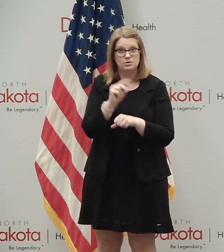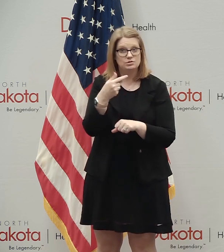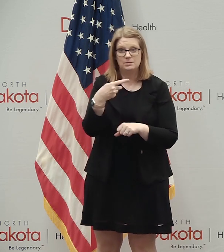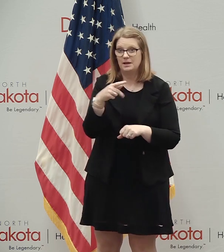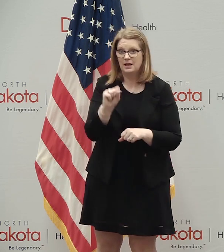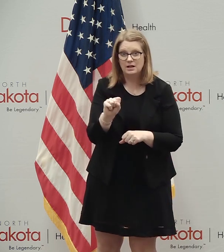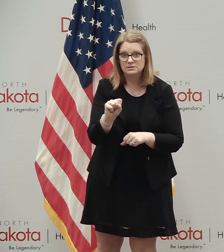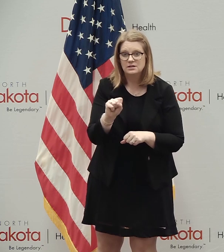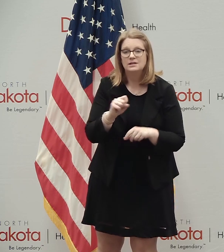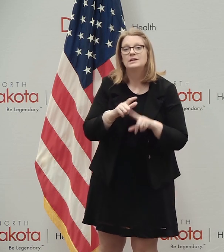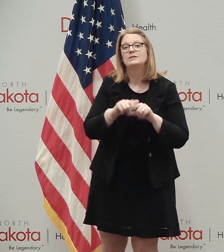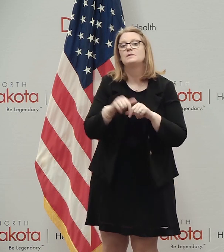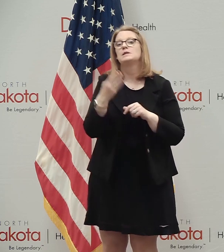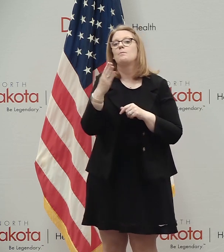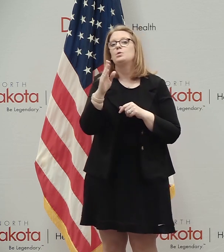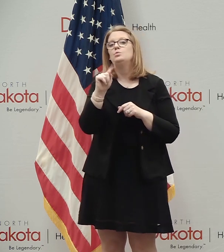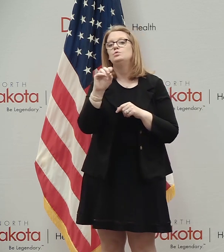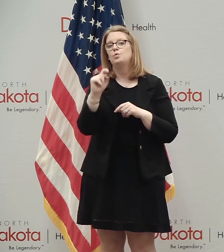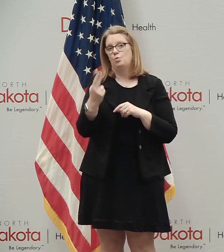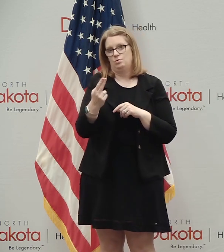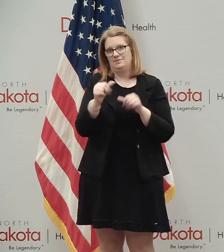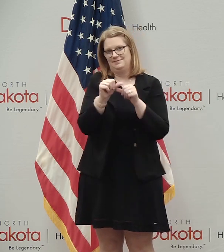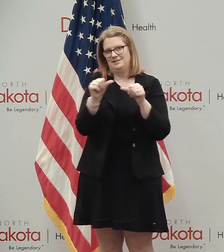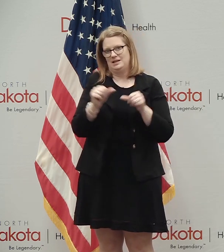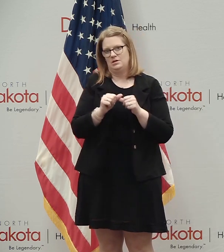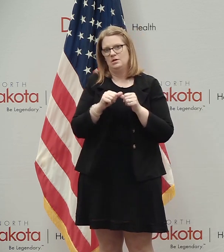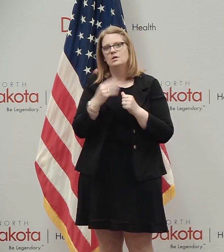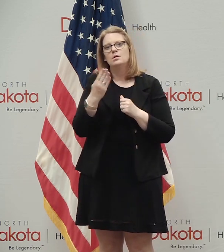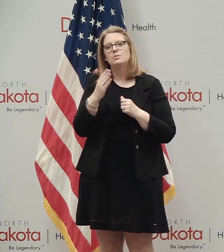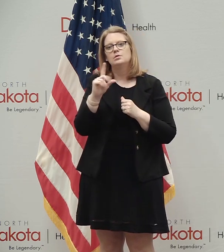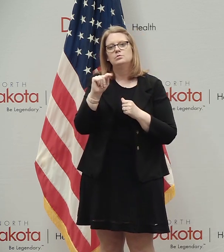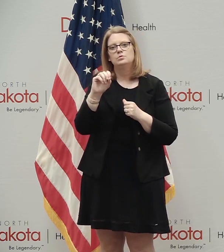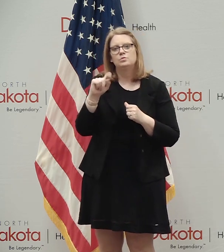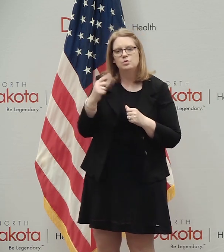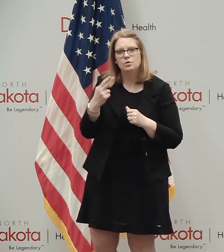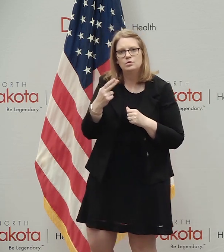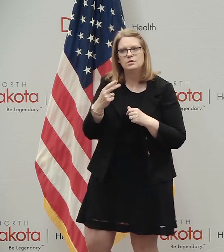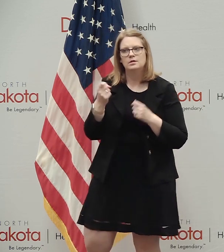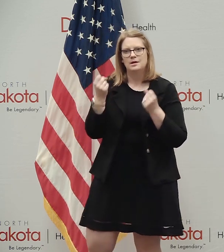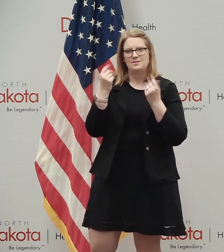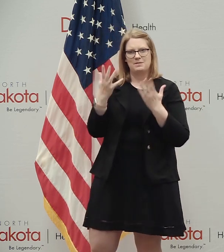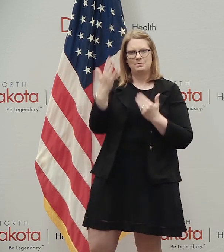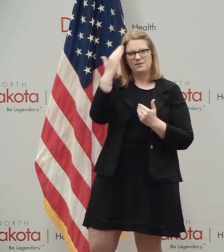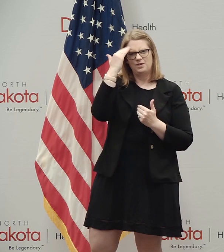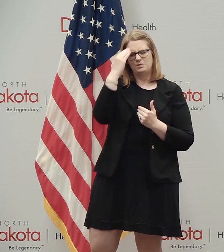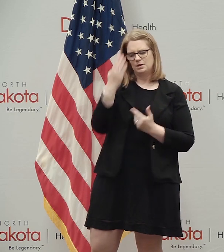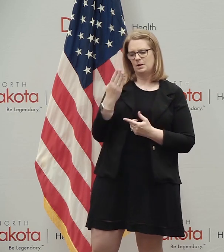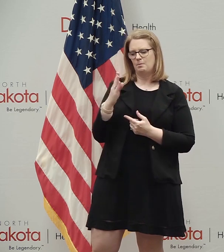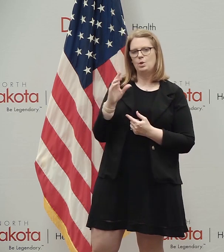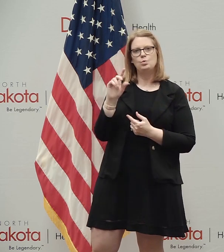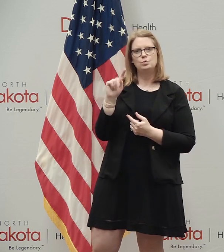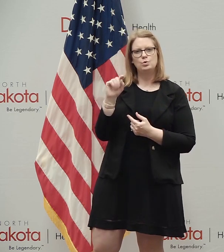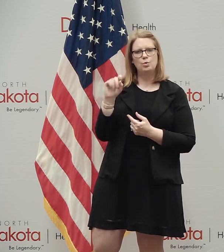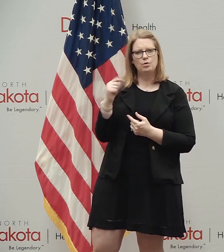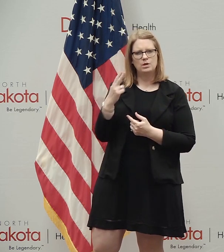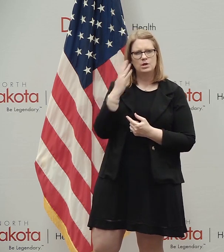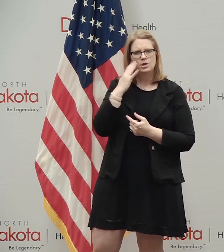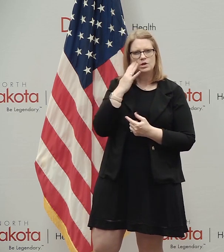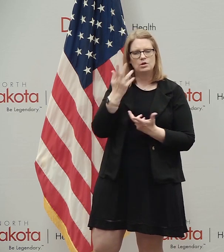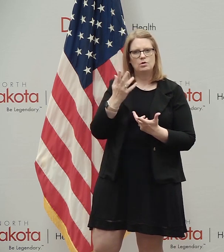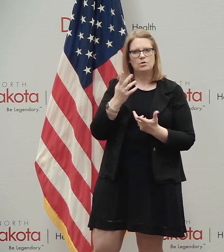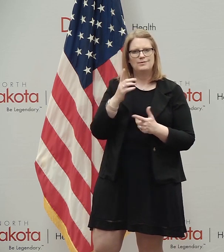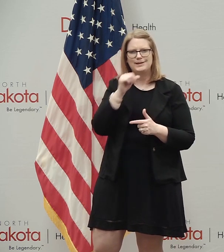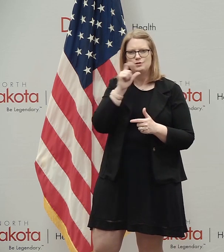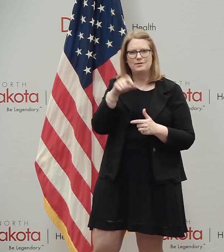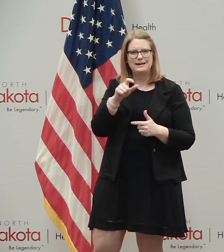location, but rather relies on Bluetooth proximity. Bluetooth, of course, many would be familiar that Bluetooth is the technology that allows you to